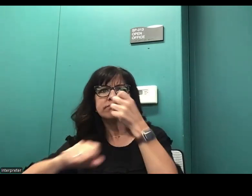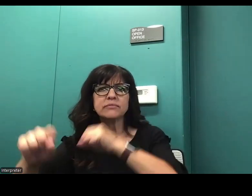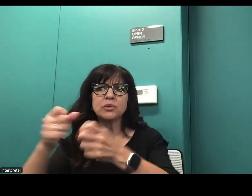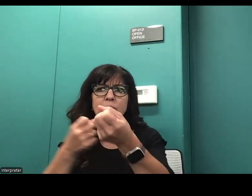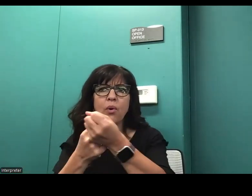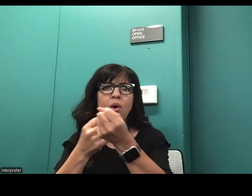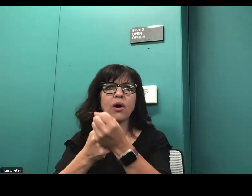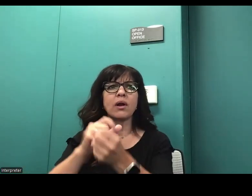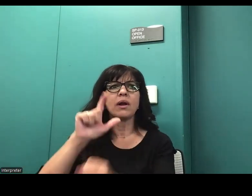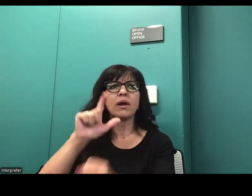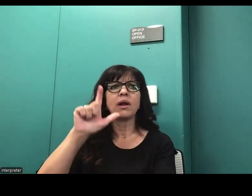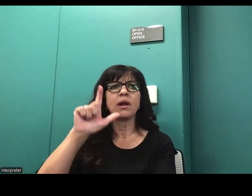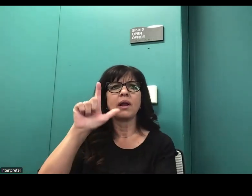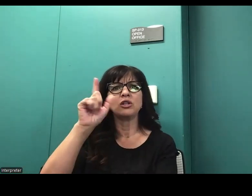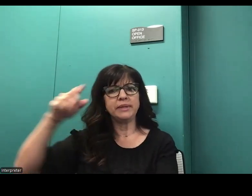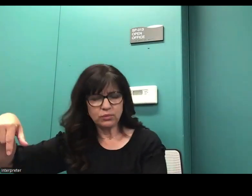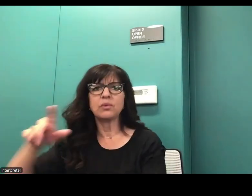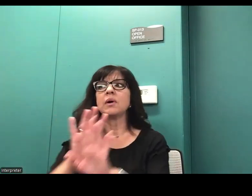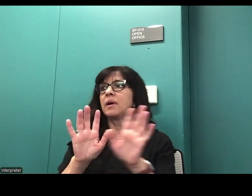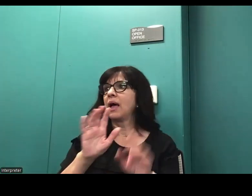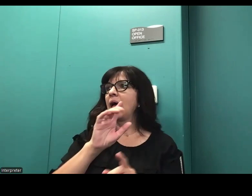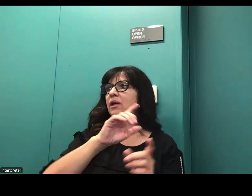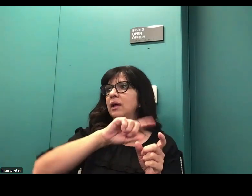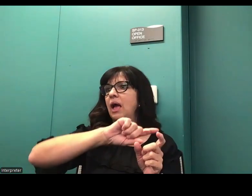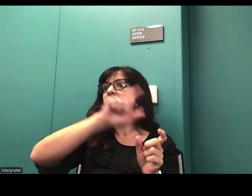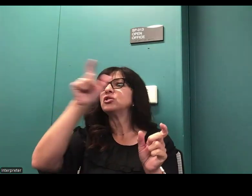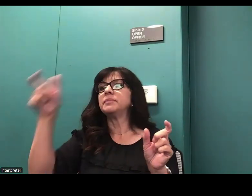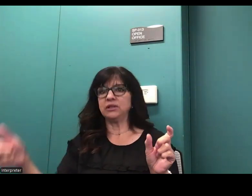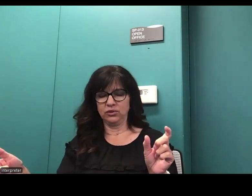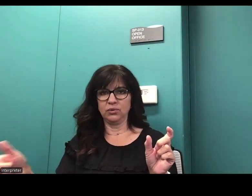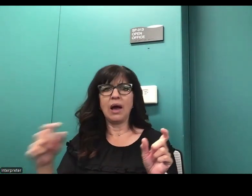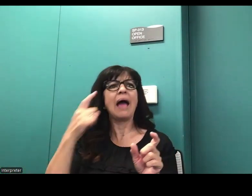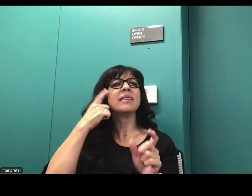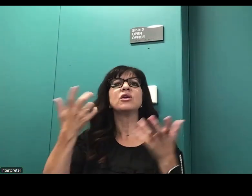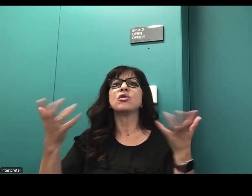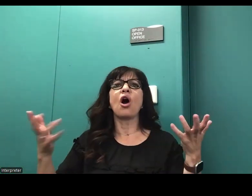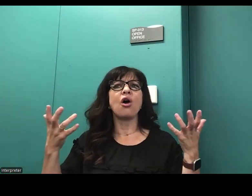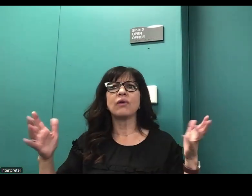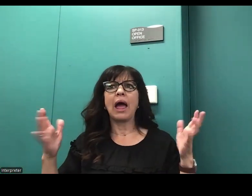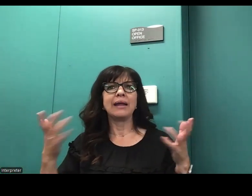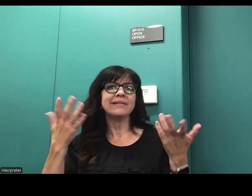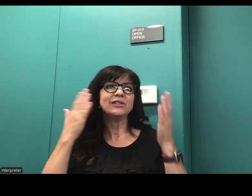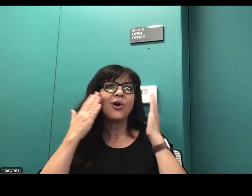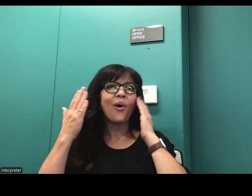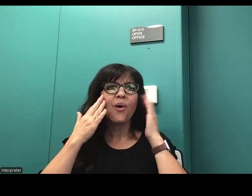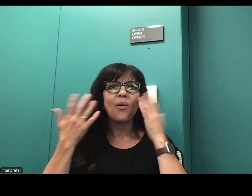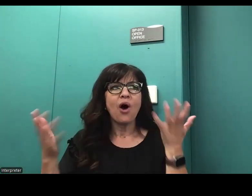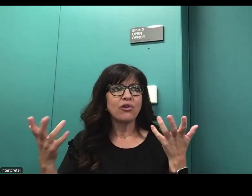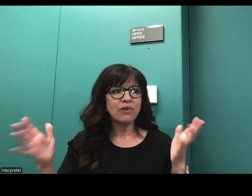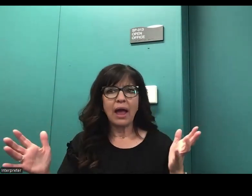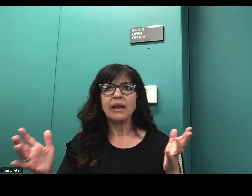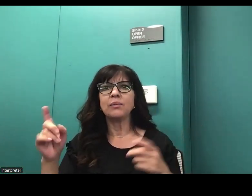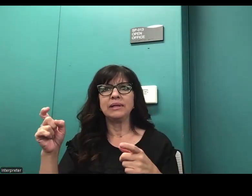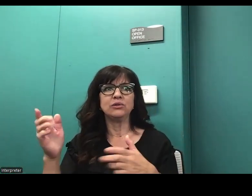support LGBTQ plus youth, which I think that you are already probably well aware of some of those. So we